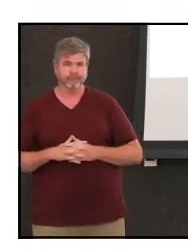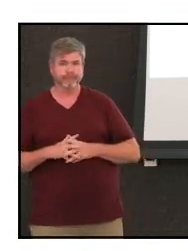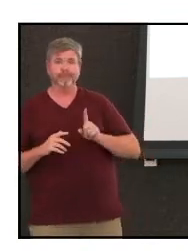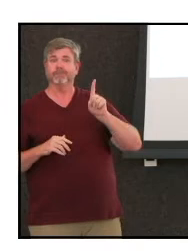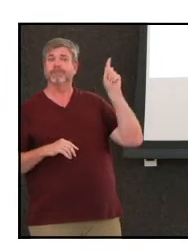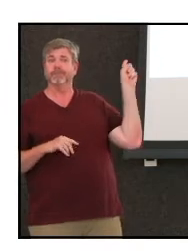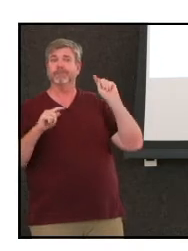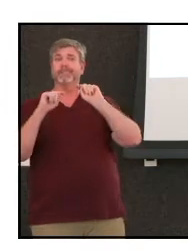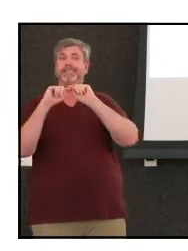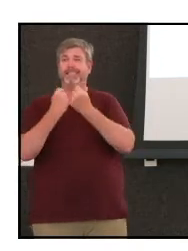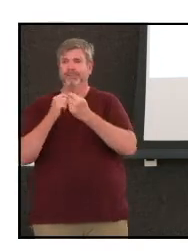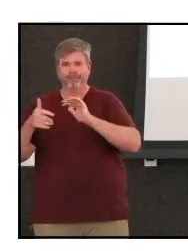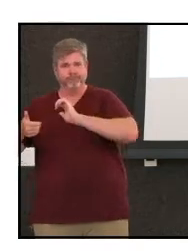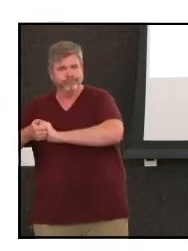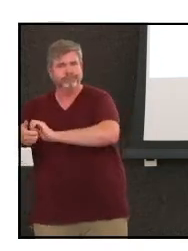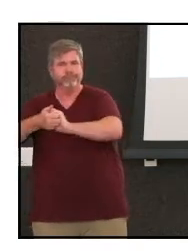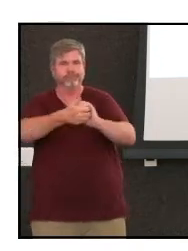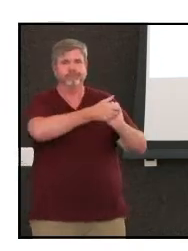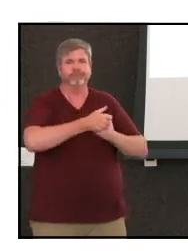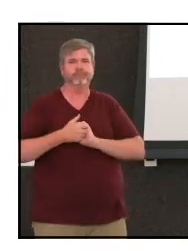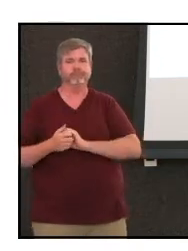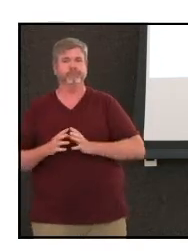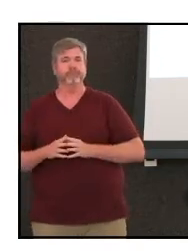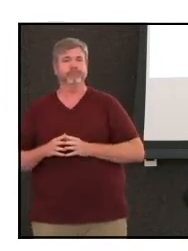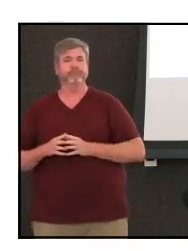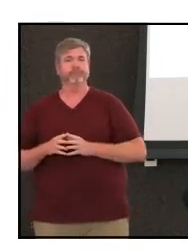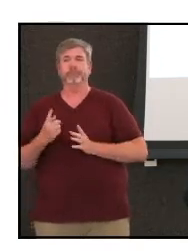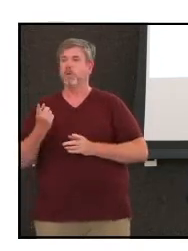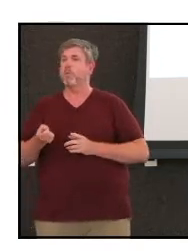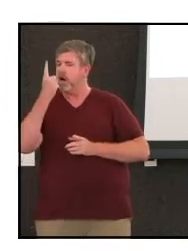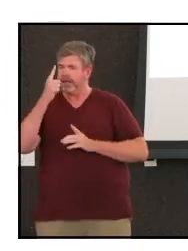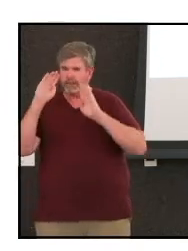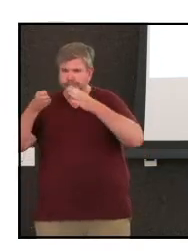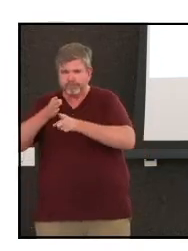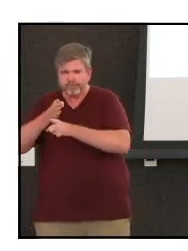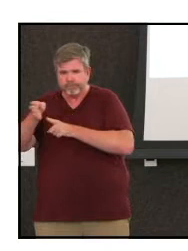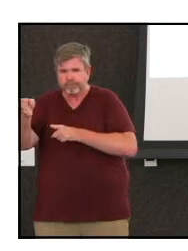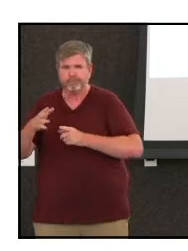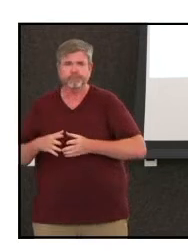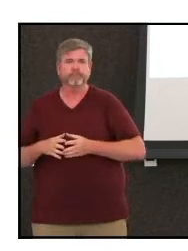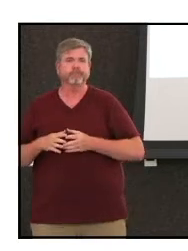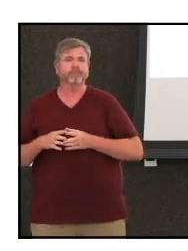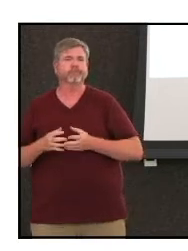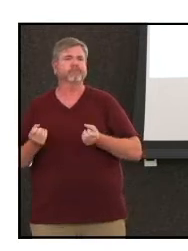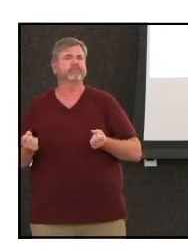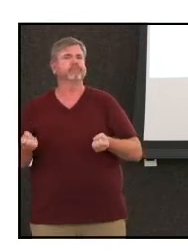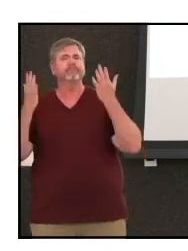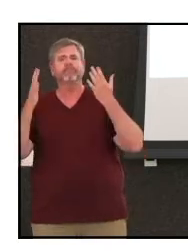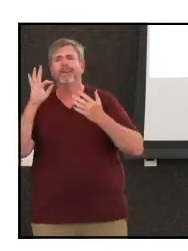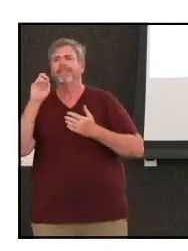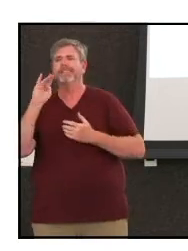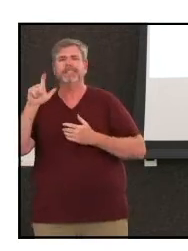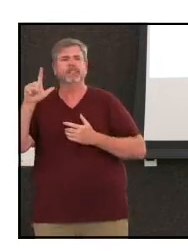one of the main focuses of this unit ultimately is on fentanyl cases because we understand about how dangerous that ultimately